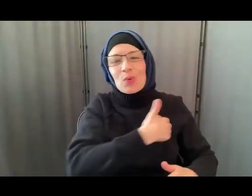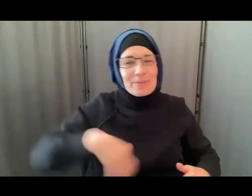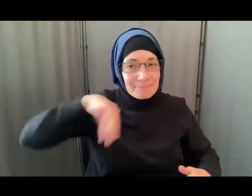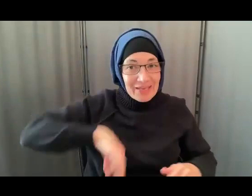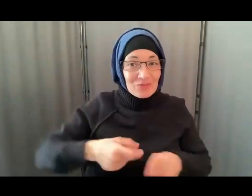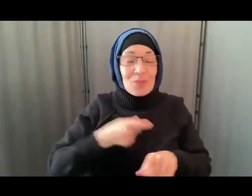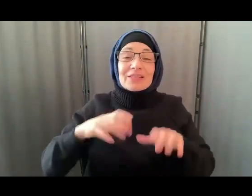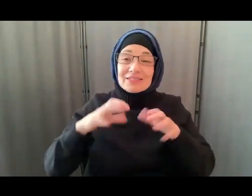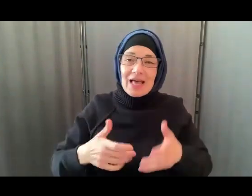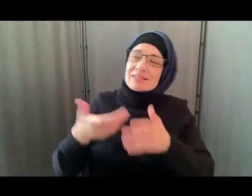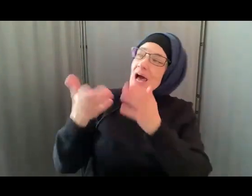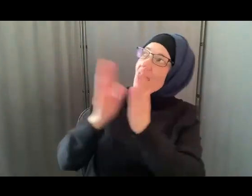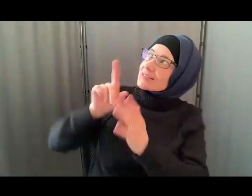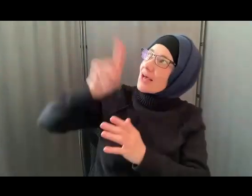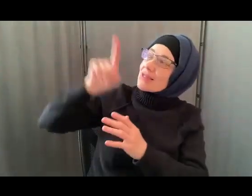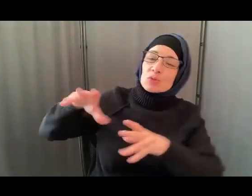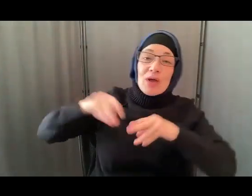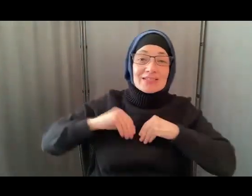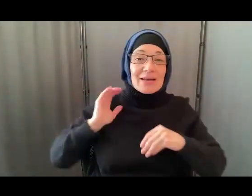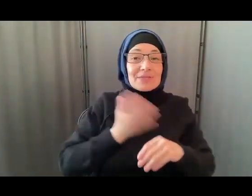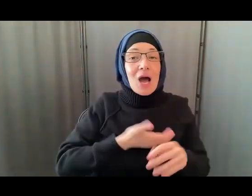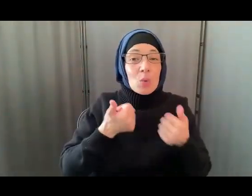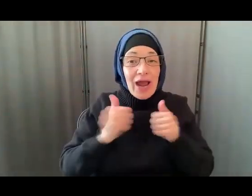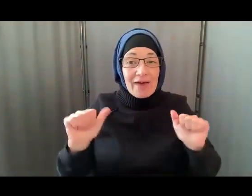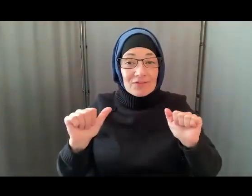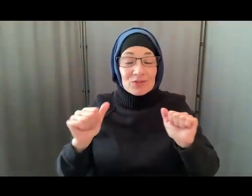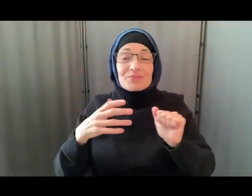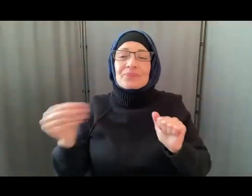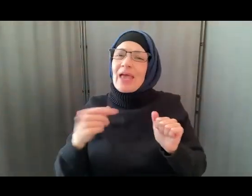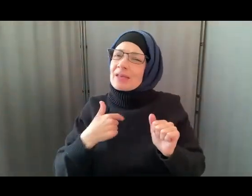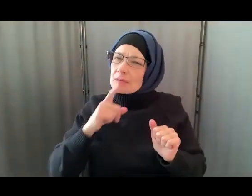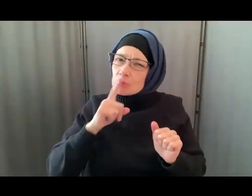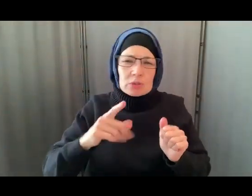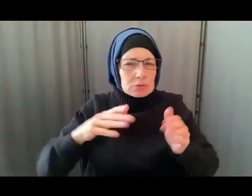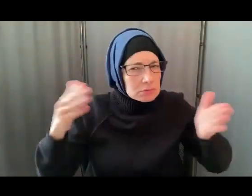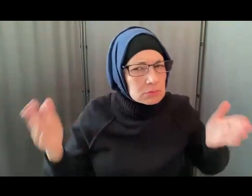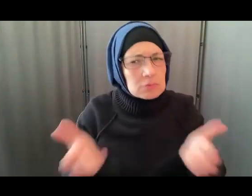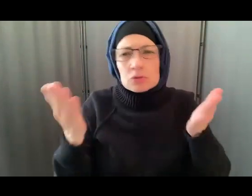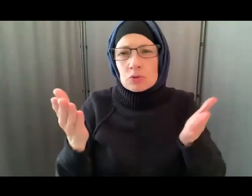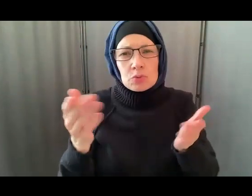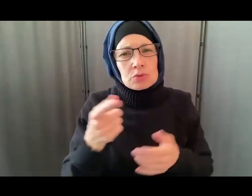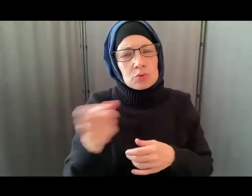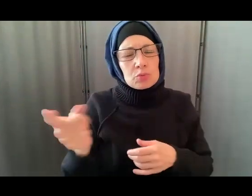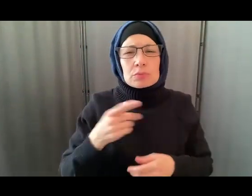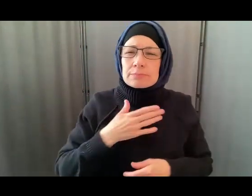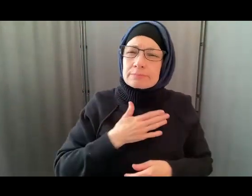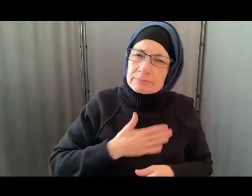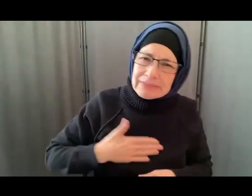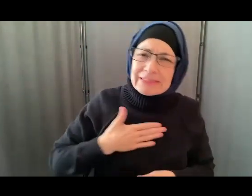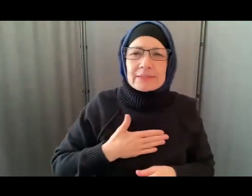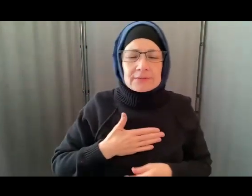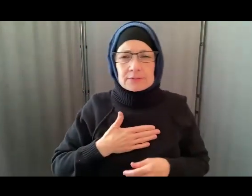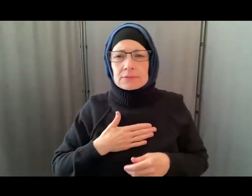effort. And I urge you to please make this message of